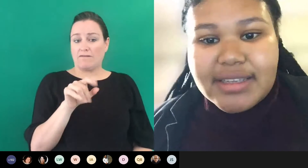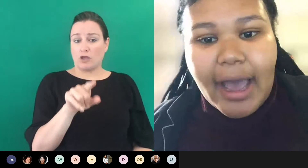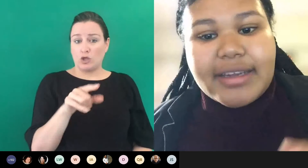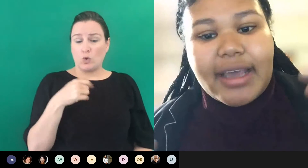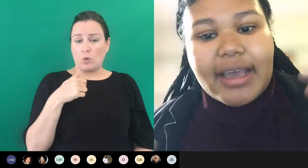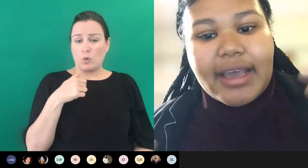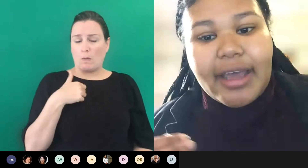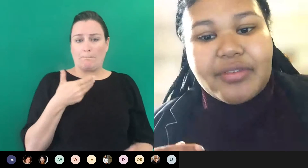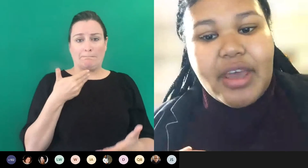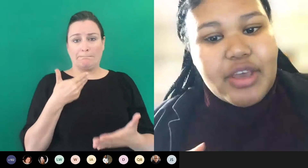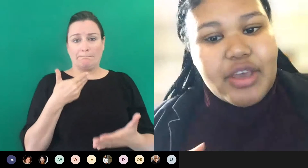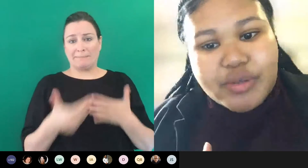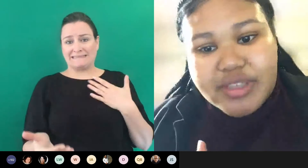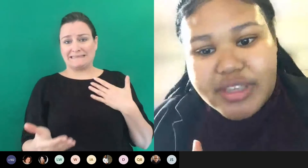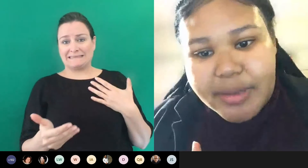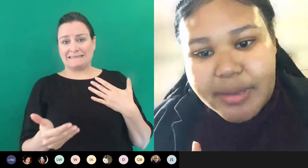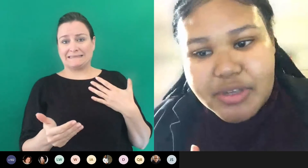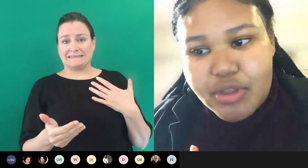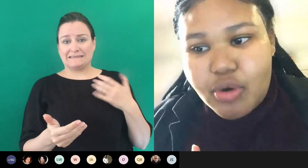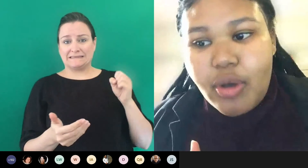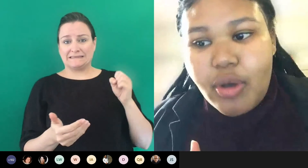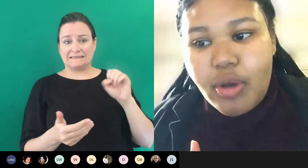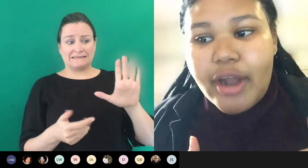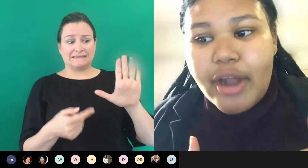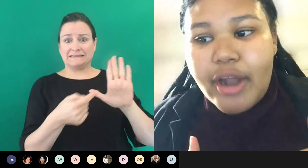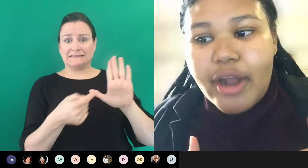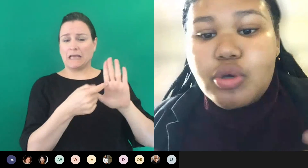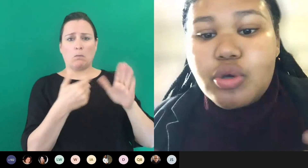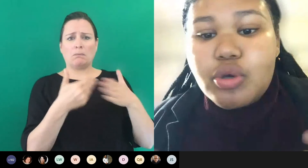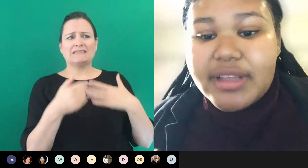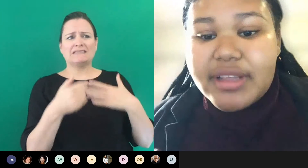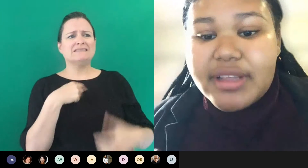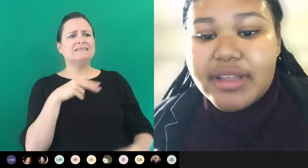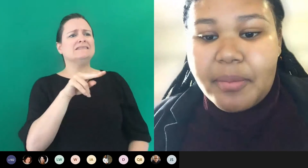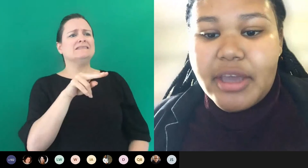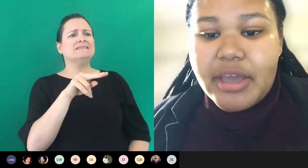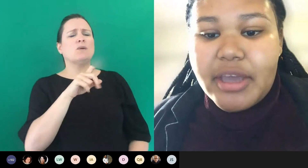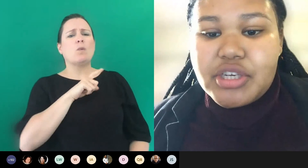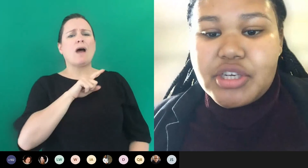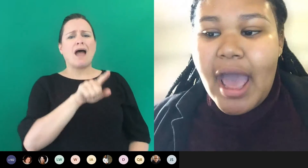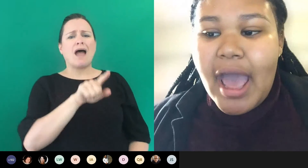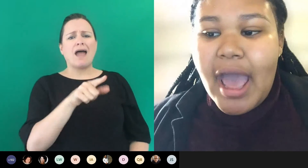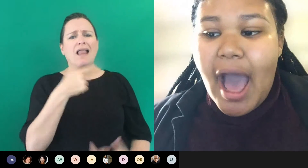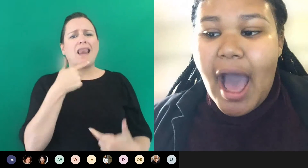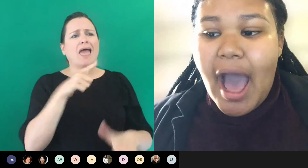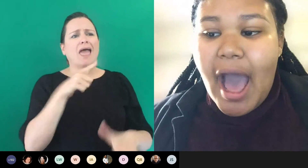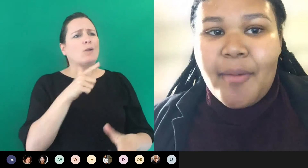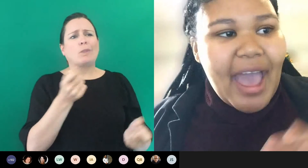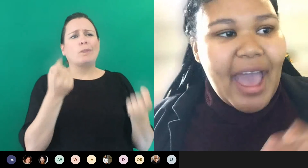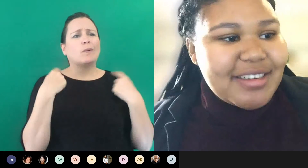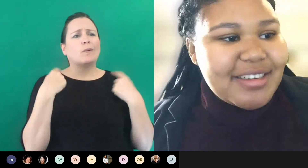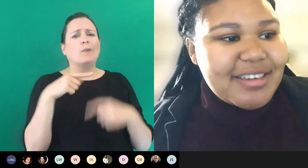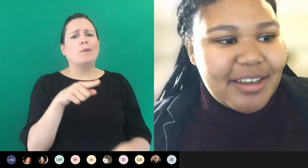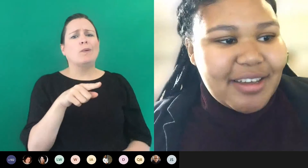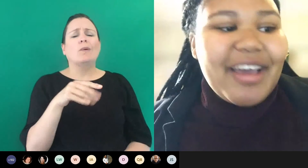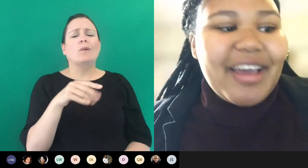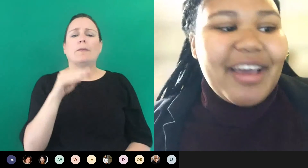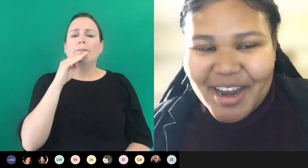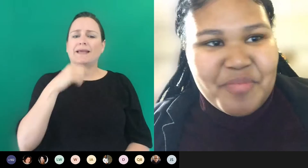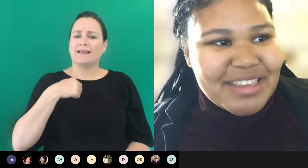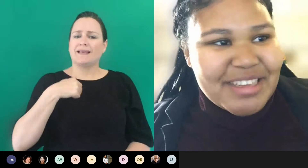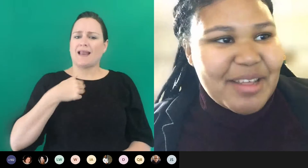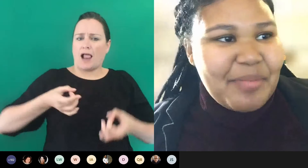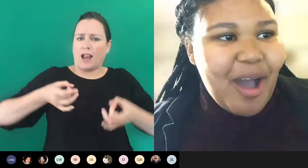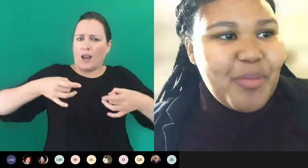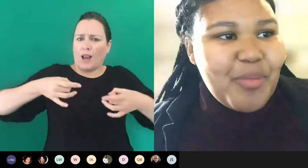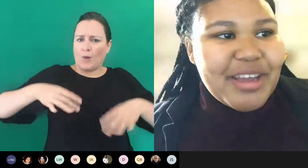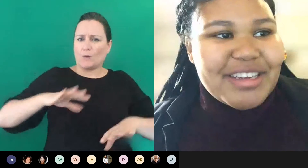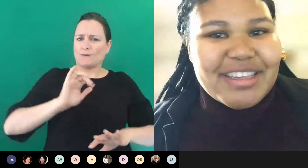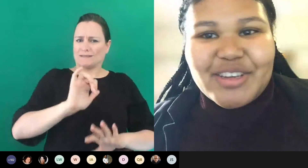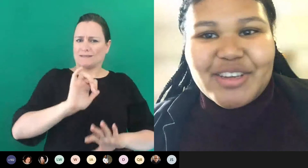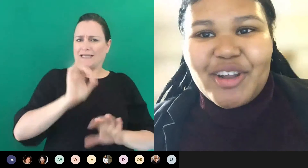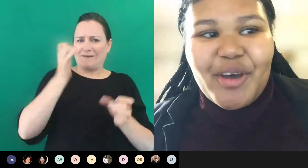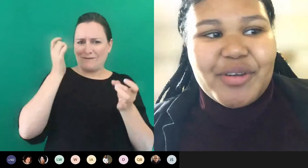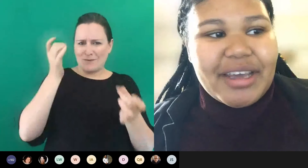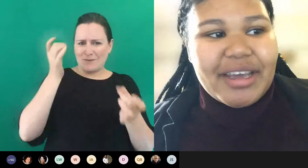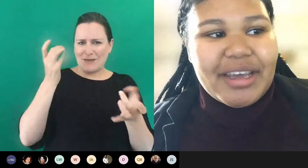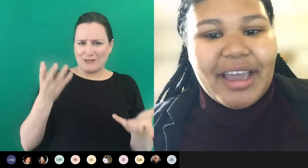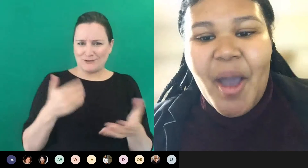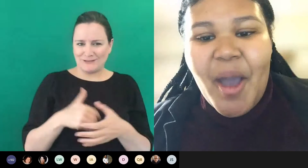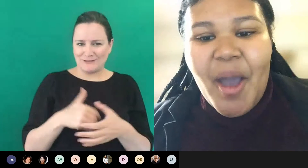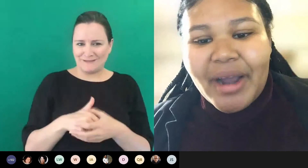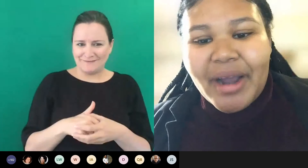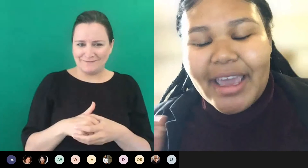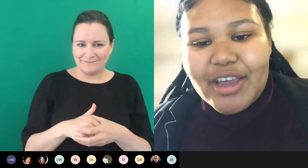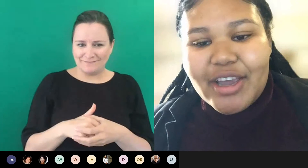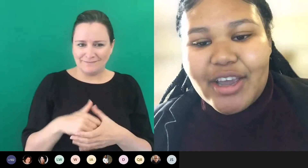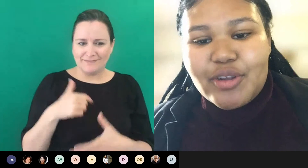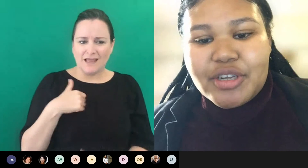in the slide, it kind of, seeps through and you lose that information. And again, a pity the PowerPoint isn't